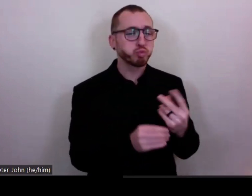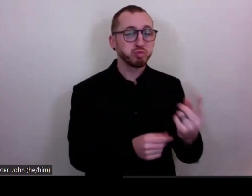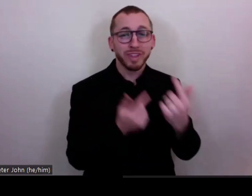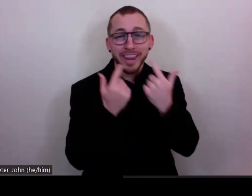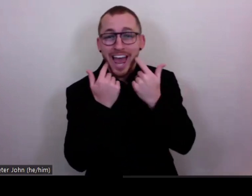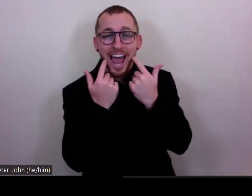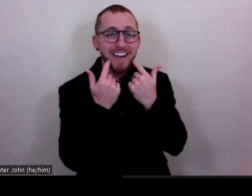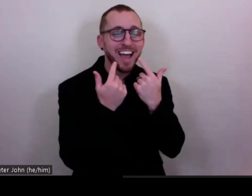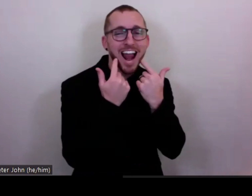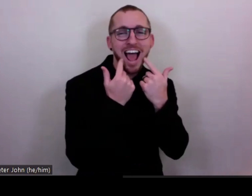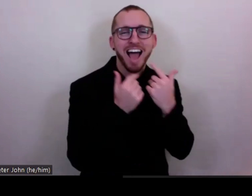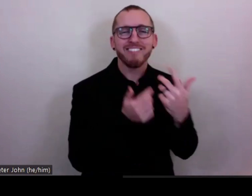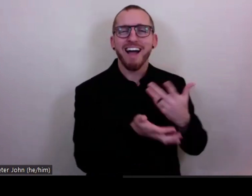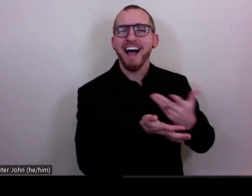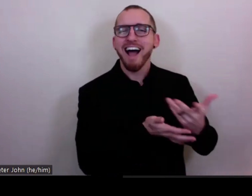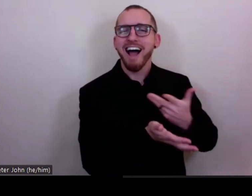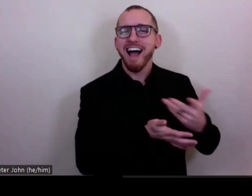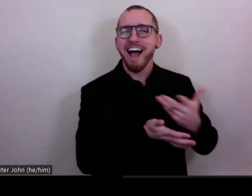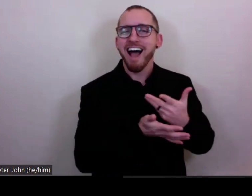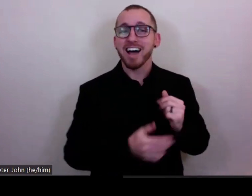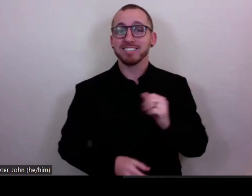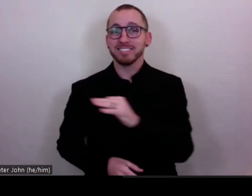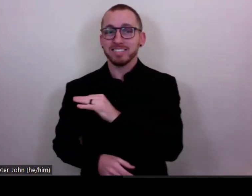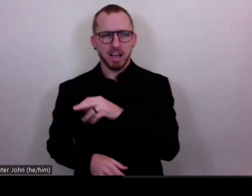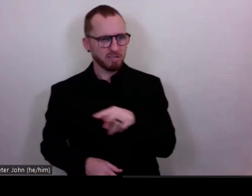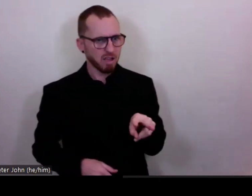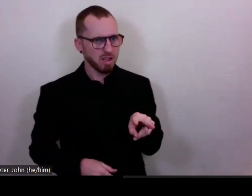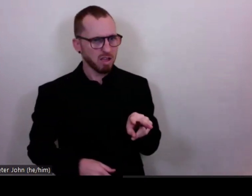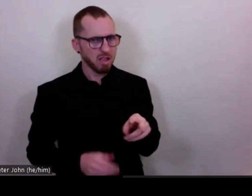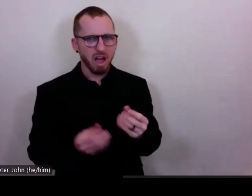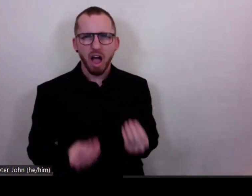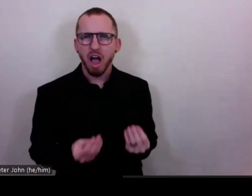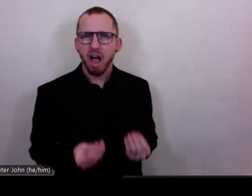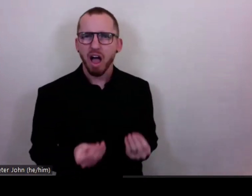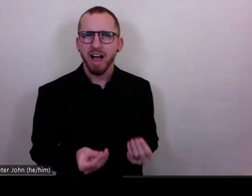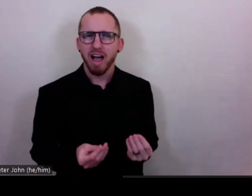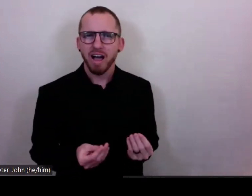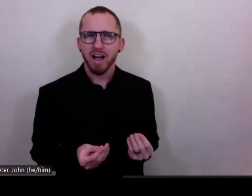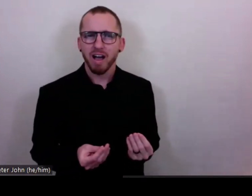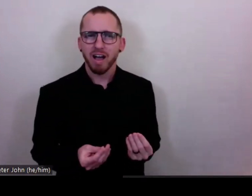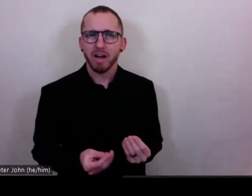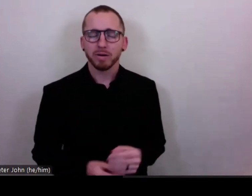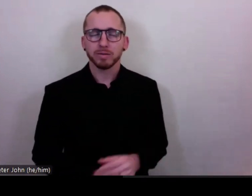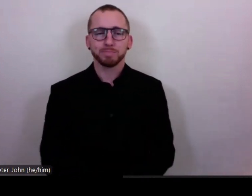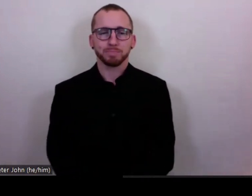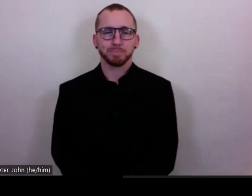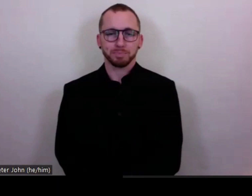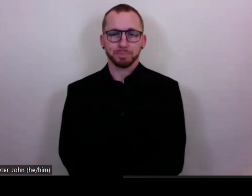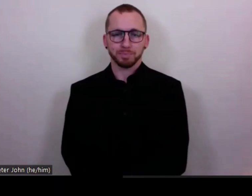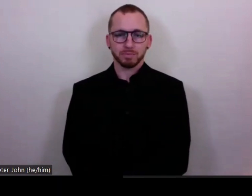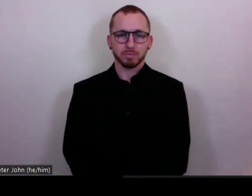laughing. And they're like, do you know him? I do now.